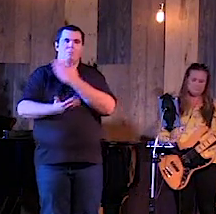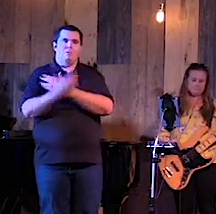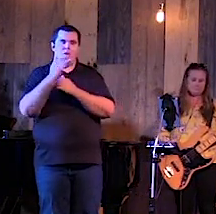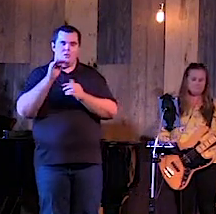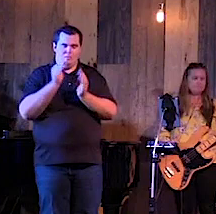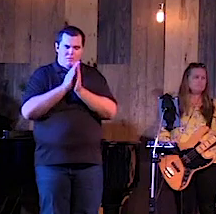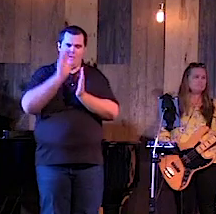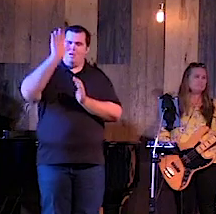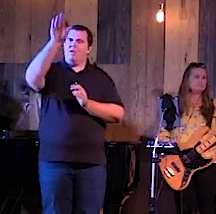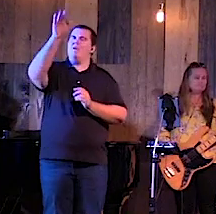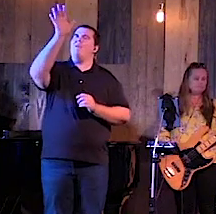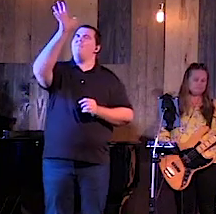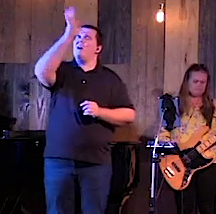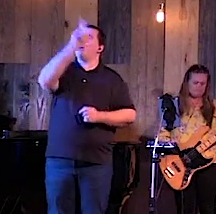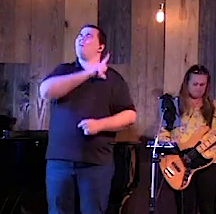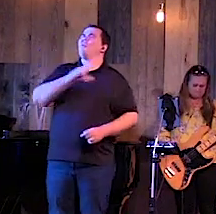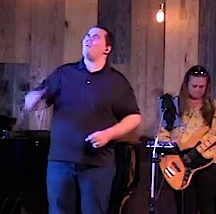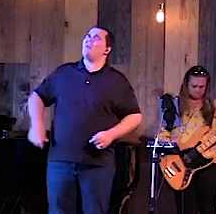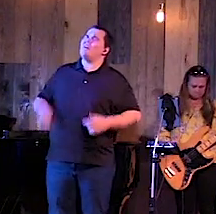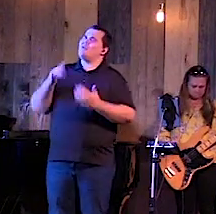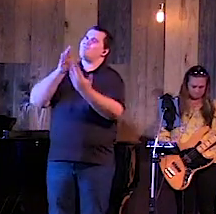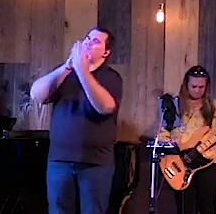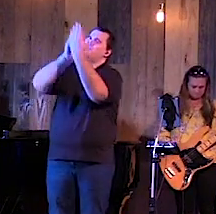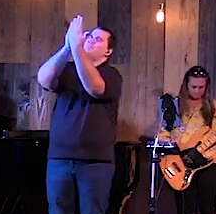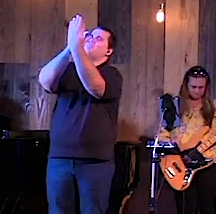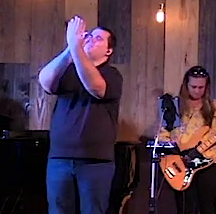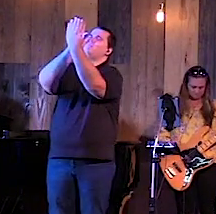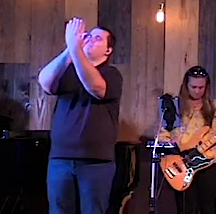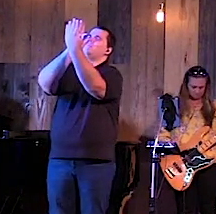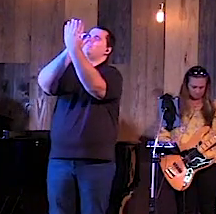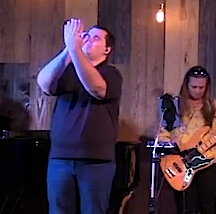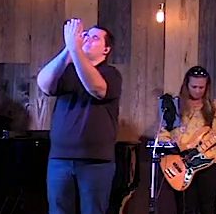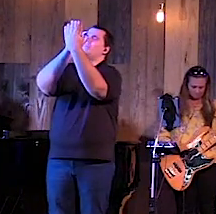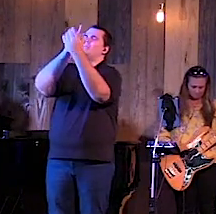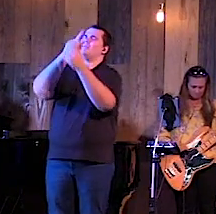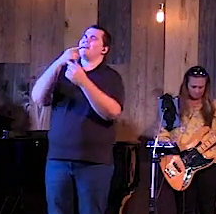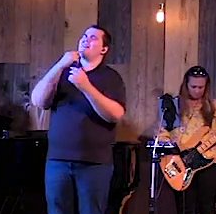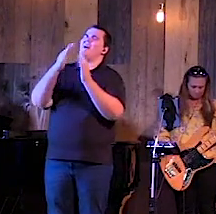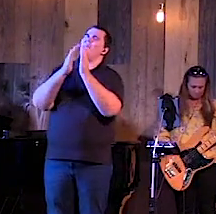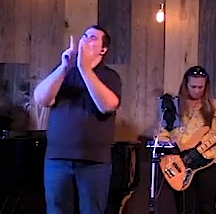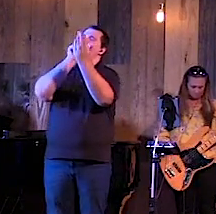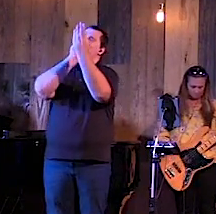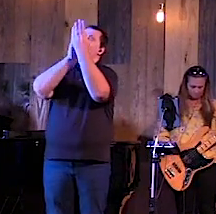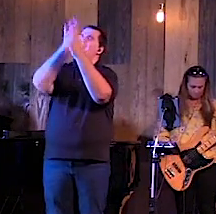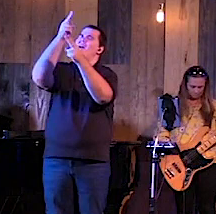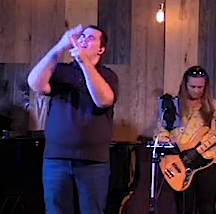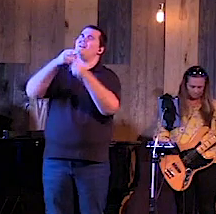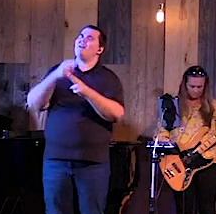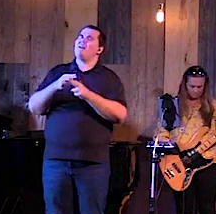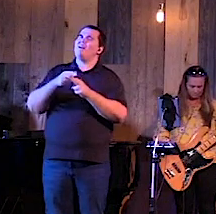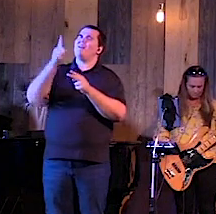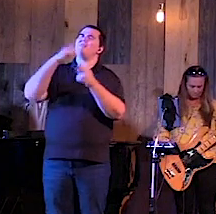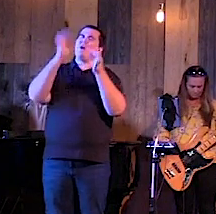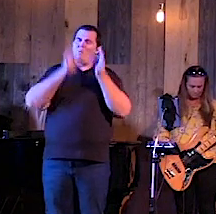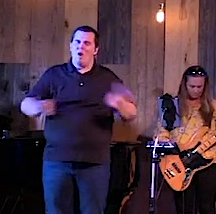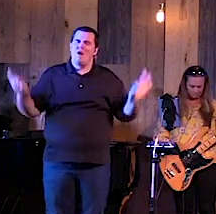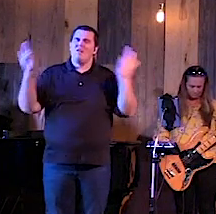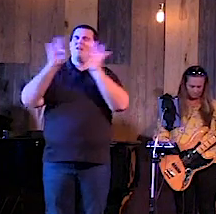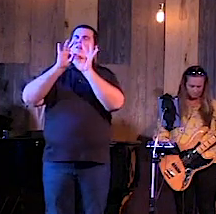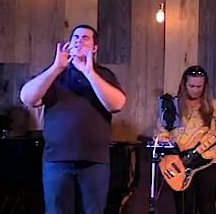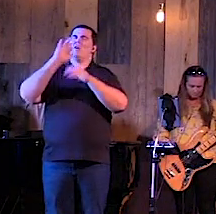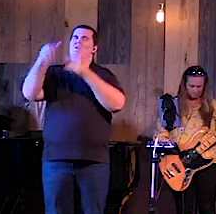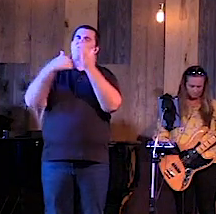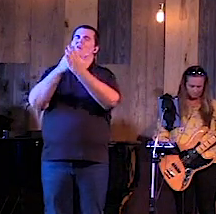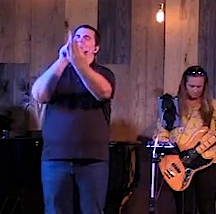morning? Heavenly Father, Lord God, we come before you, Father, and as it's been said, God, we just want to praise your name. Father, for you are worthy, God, of